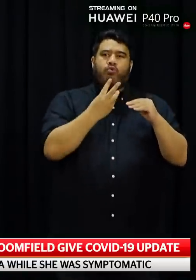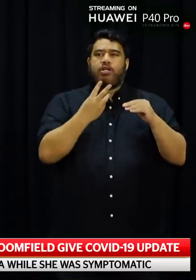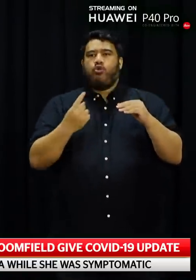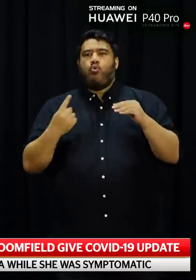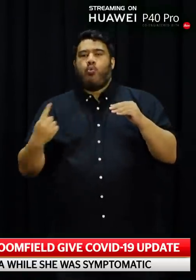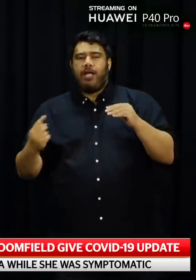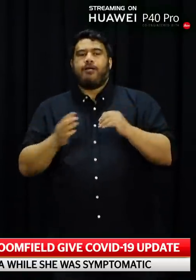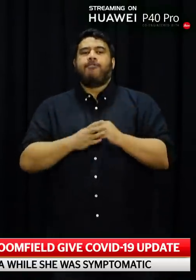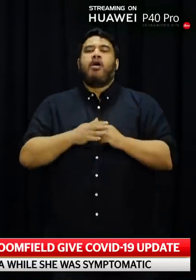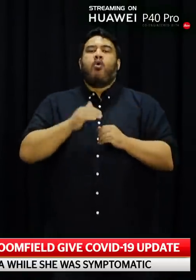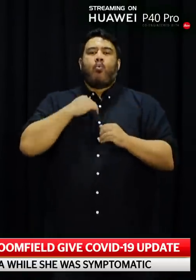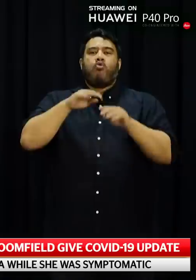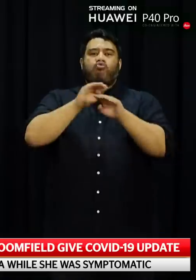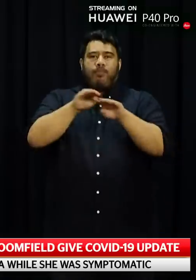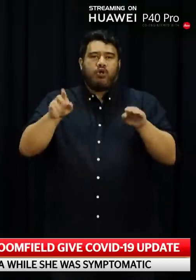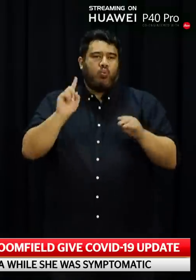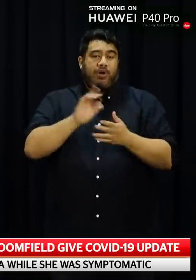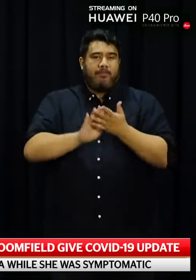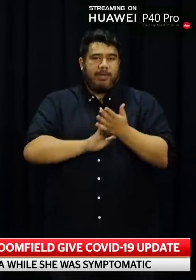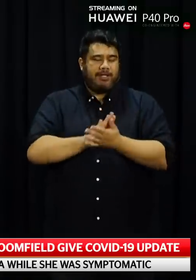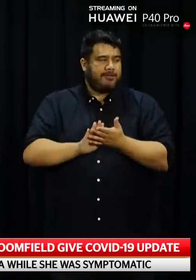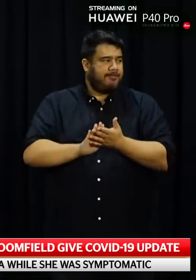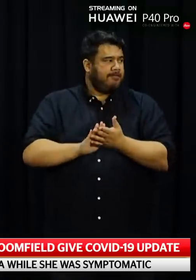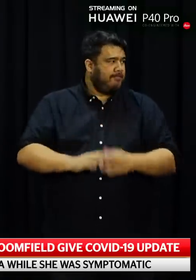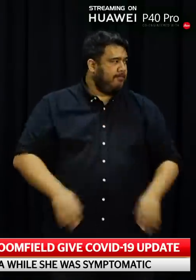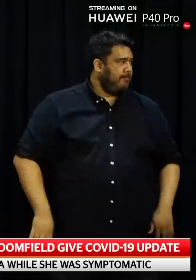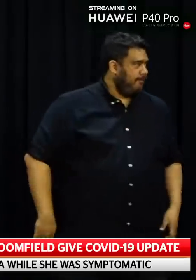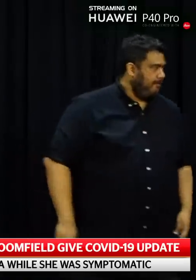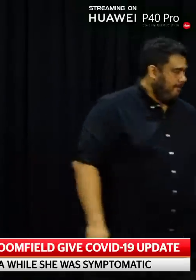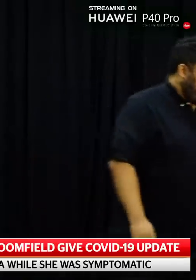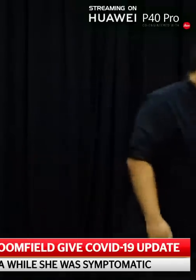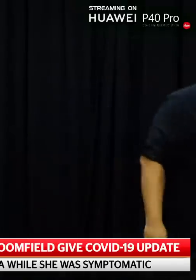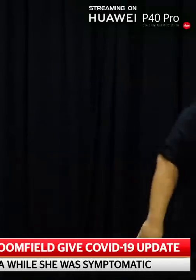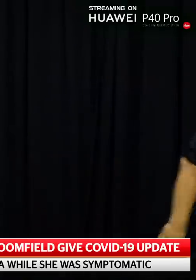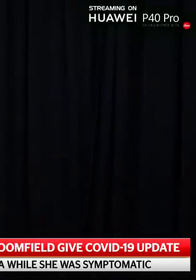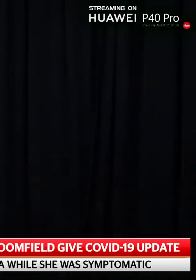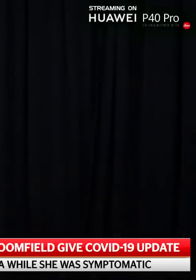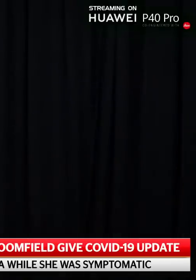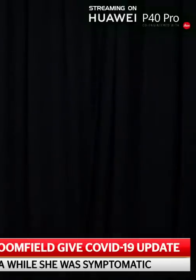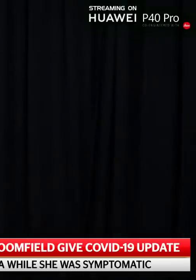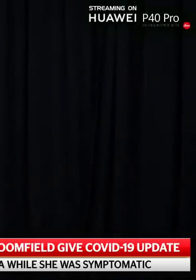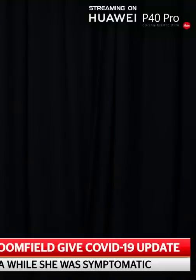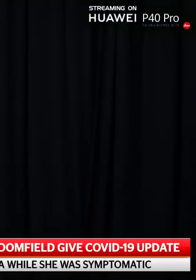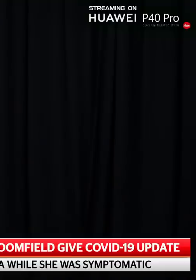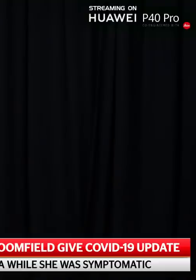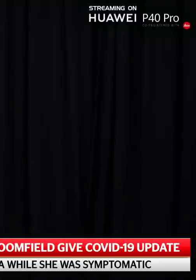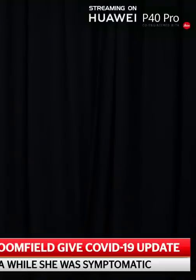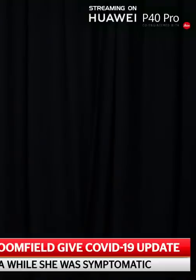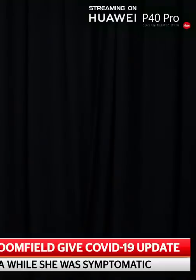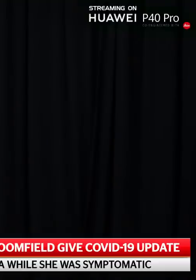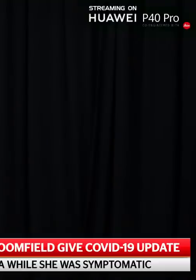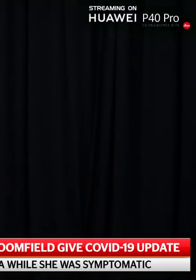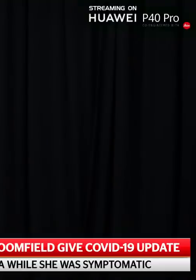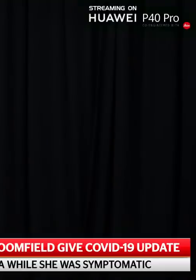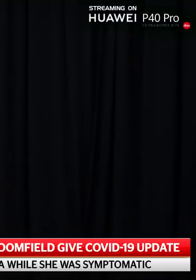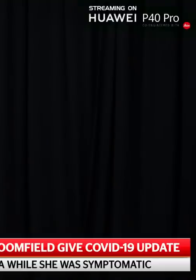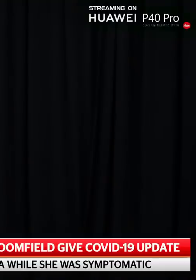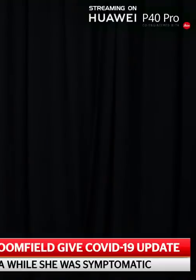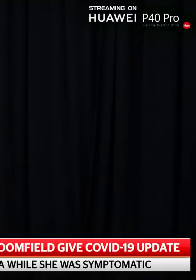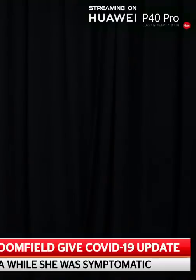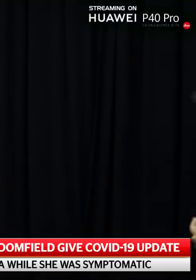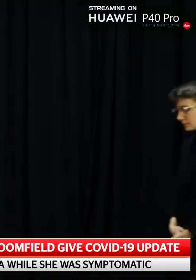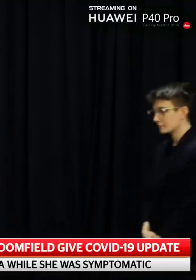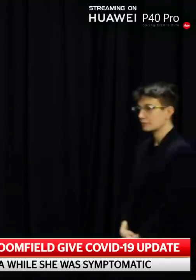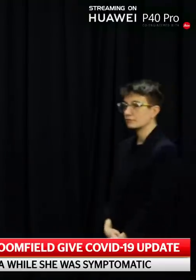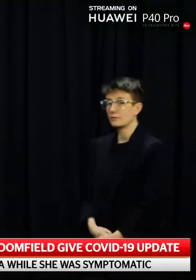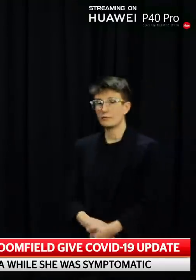for Auckland. Now, you can find all the details of the requirements, a refresher, as it were, around alert level 2 for the rest